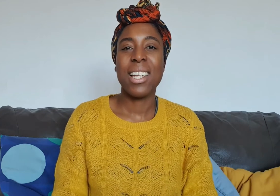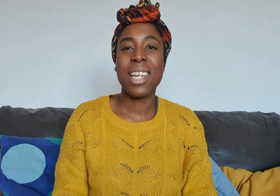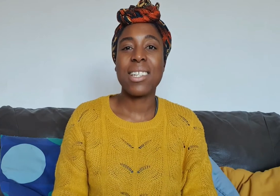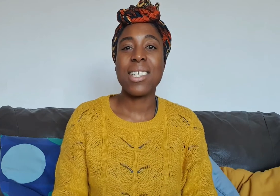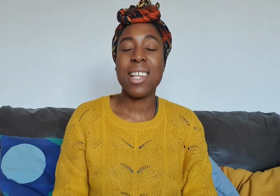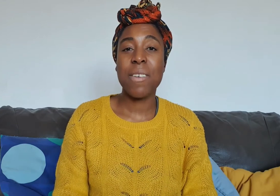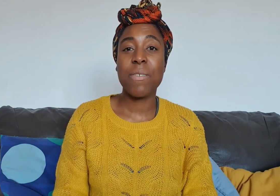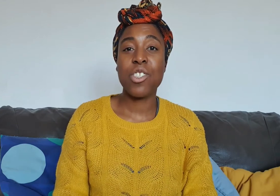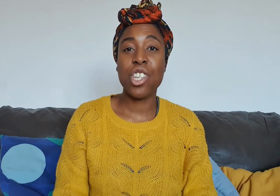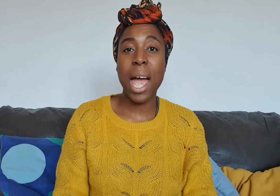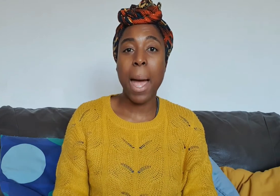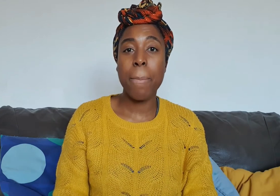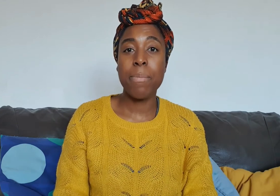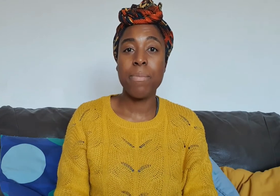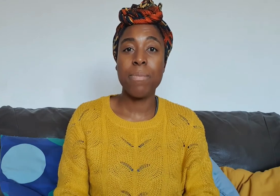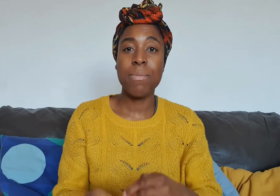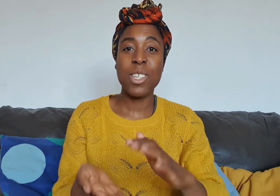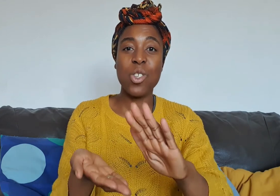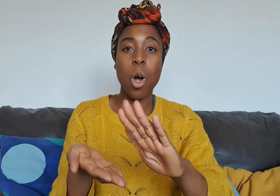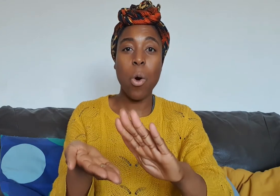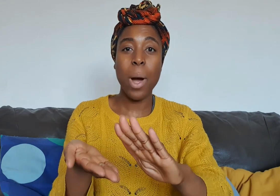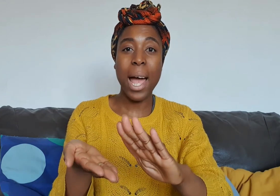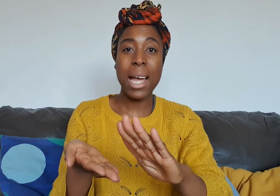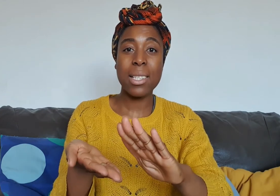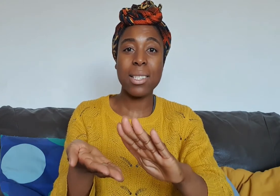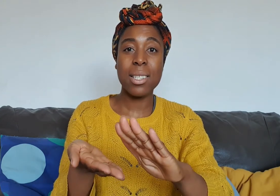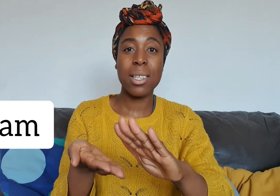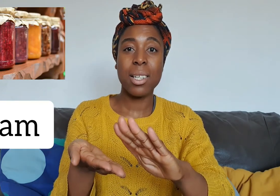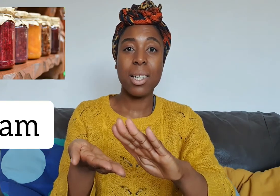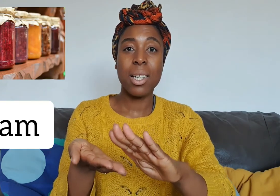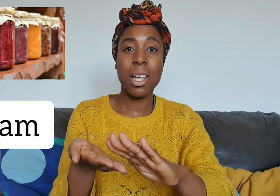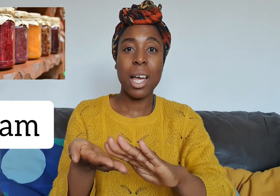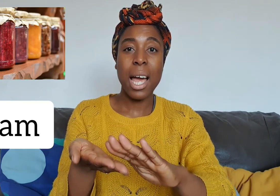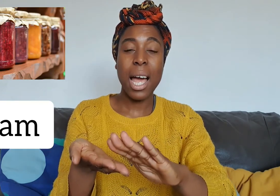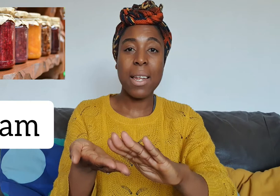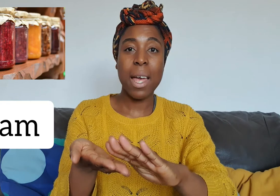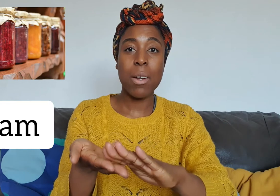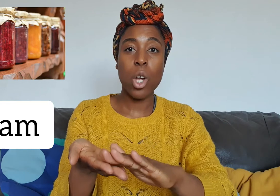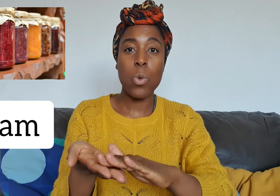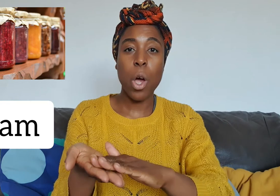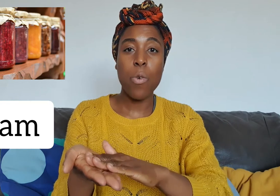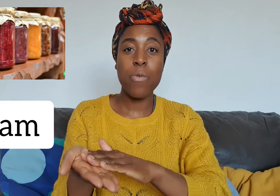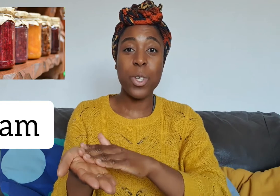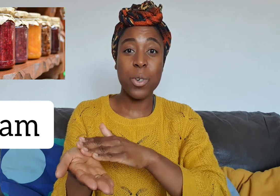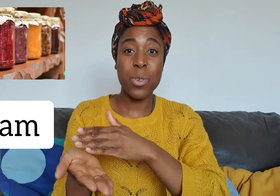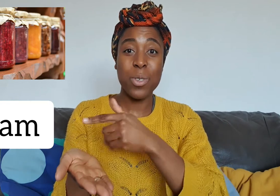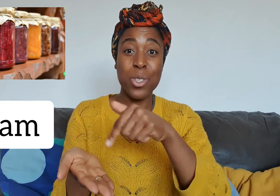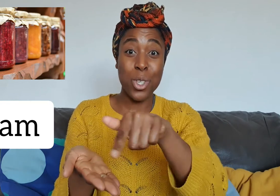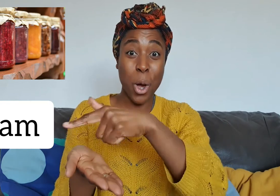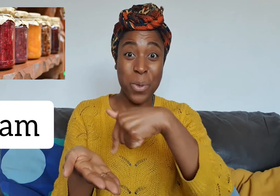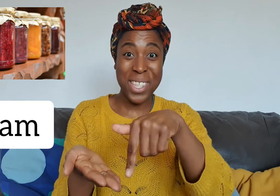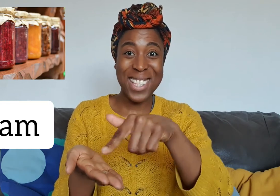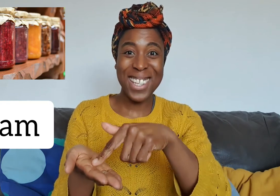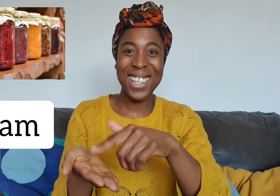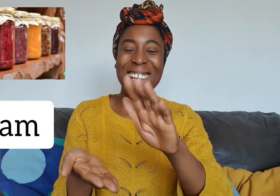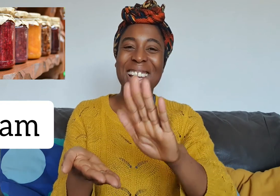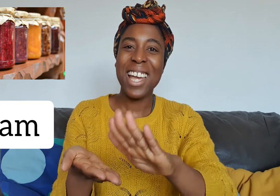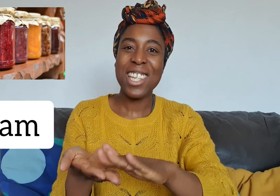Now the sign for jam is your whole hand, and that goes over your toast.